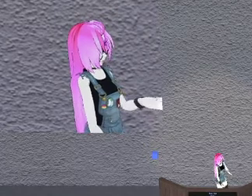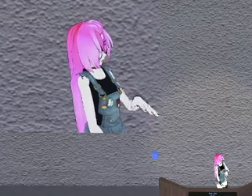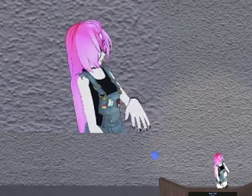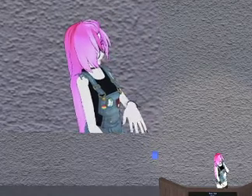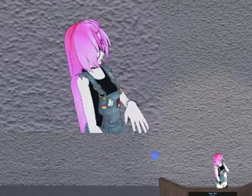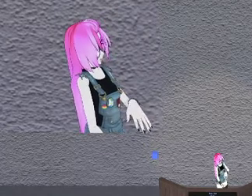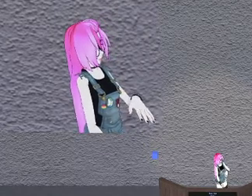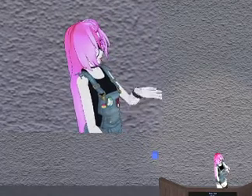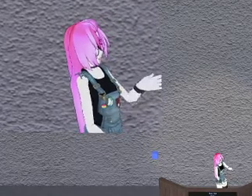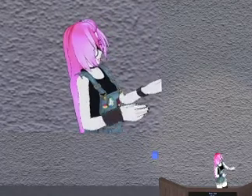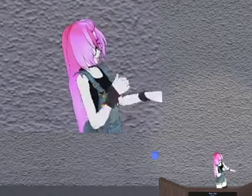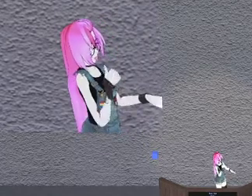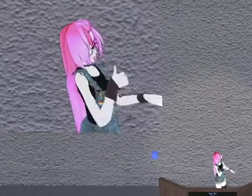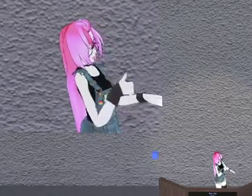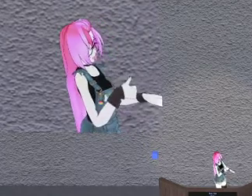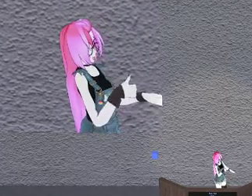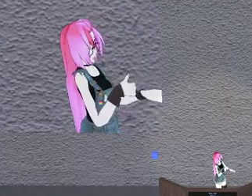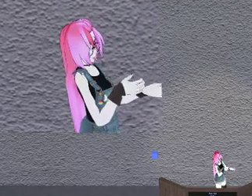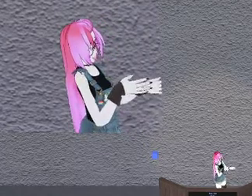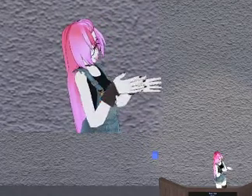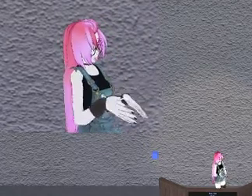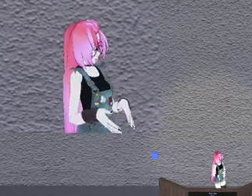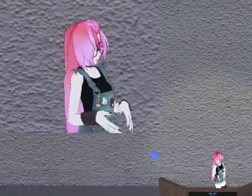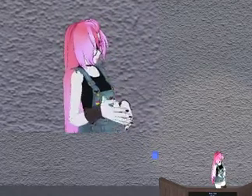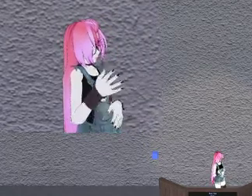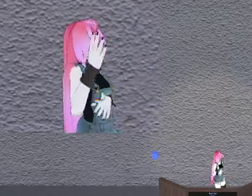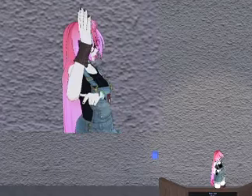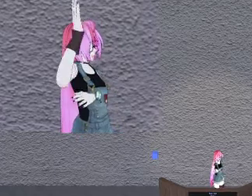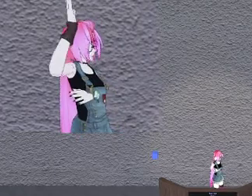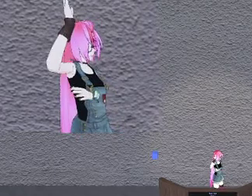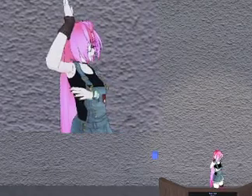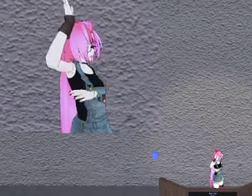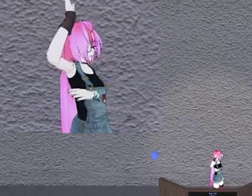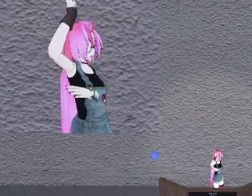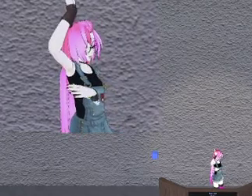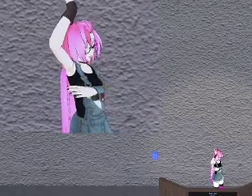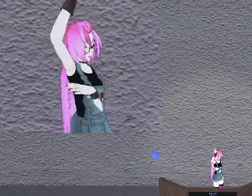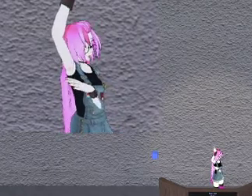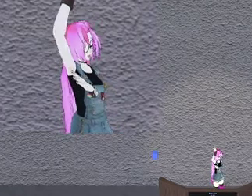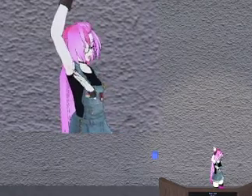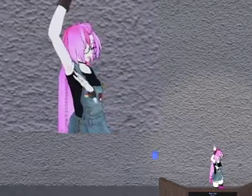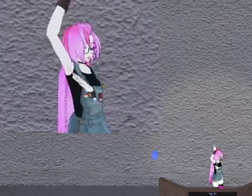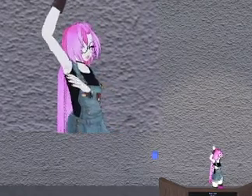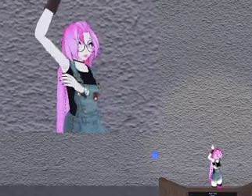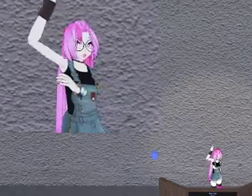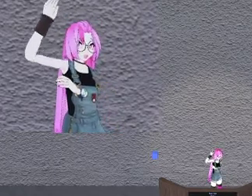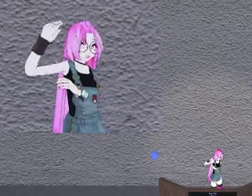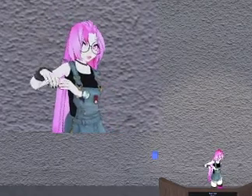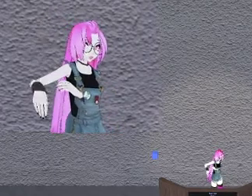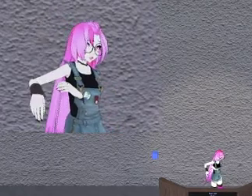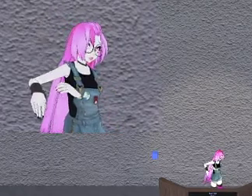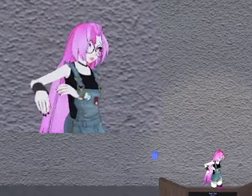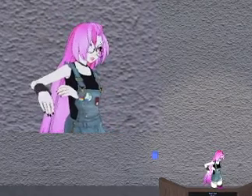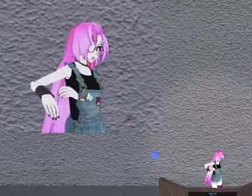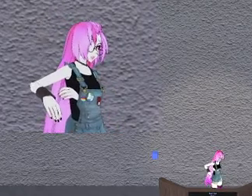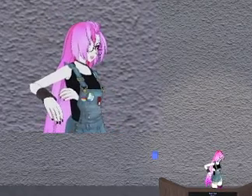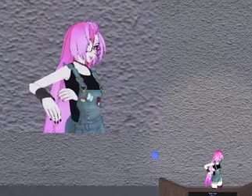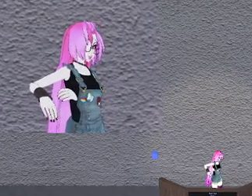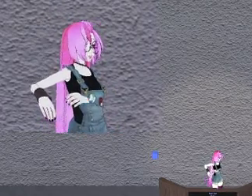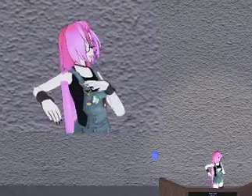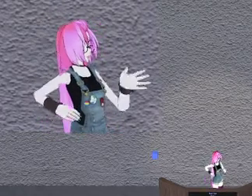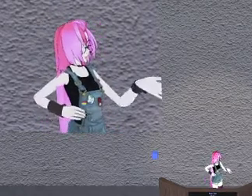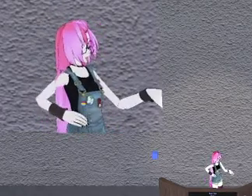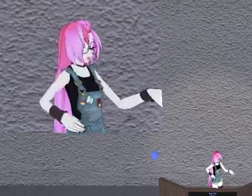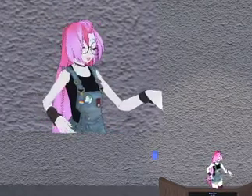not and don't? Are you saying could not mean not and don't? So yeah, that's a great question. So a really big